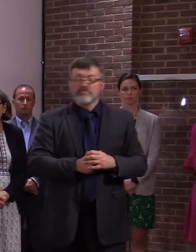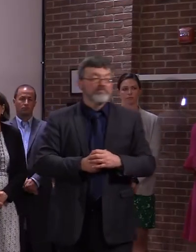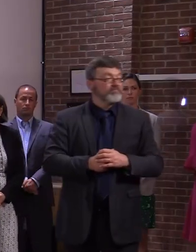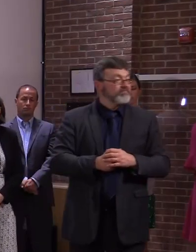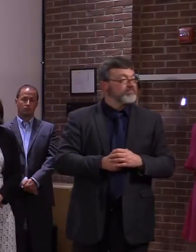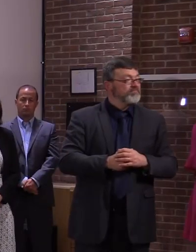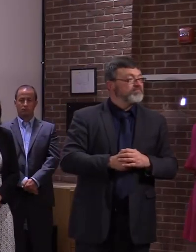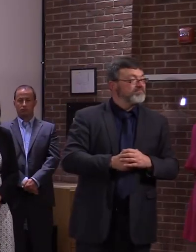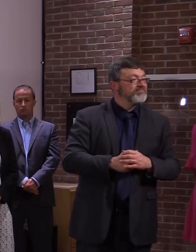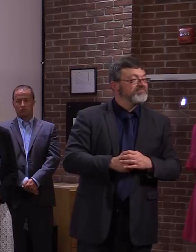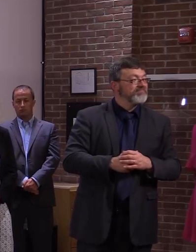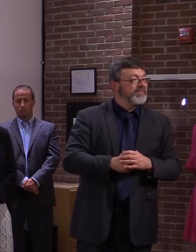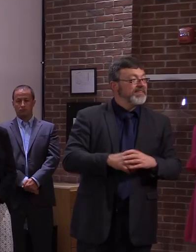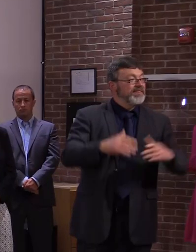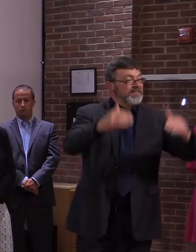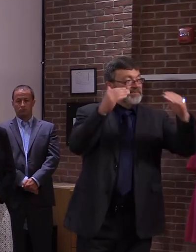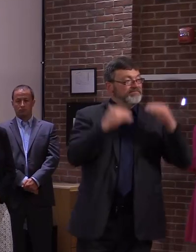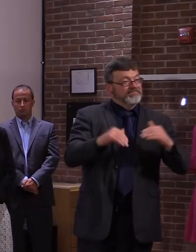Avery Powell, WCAX.